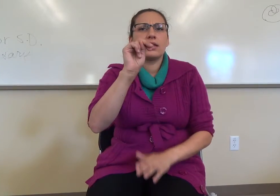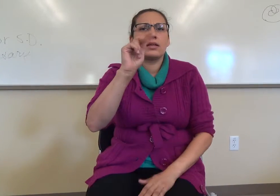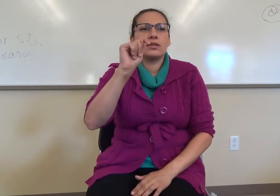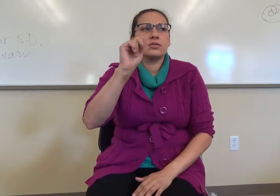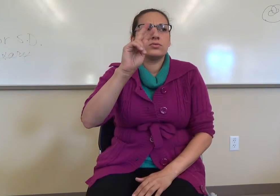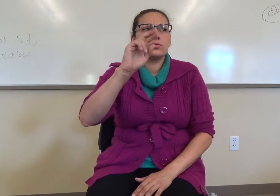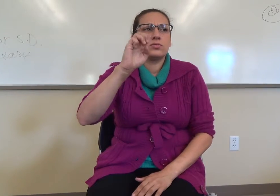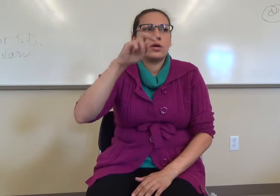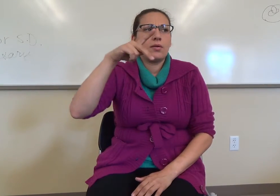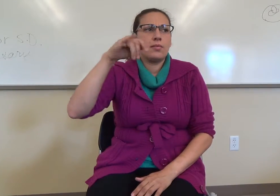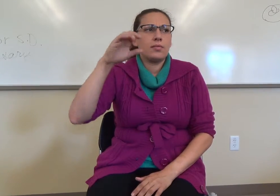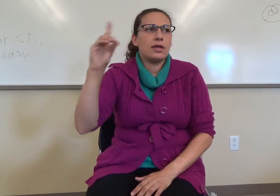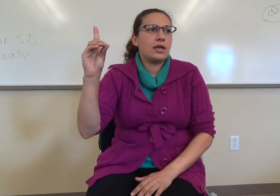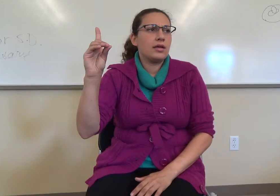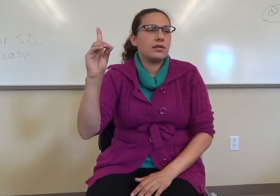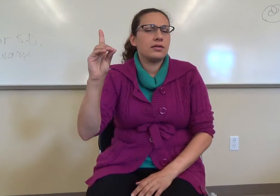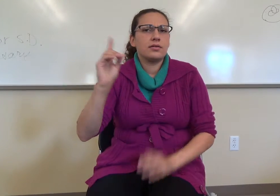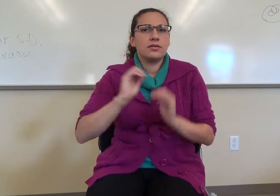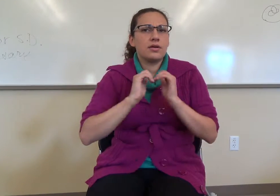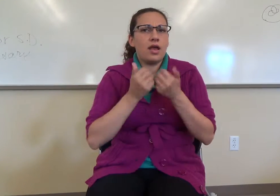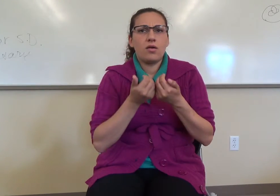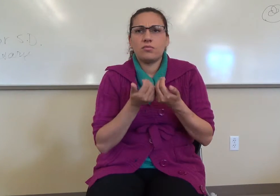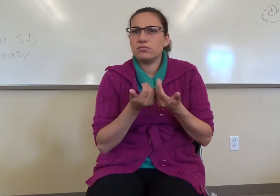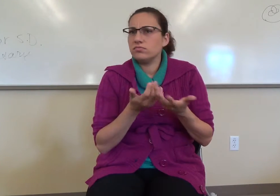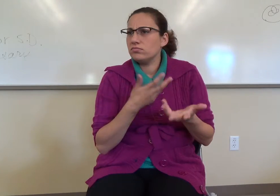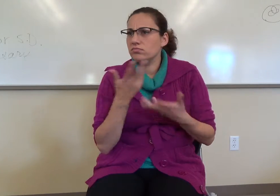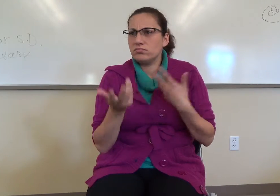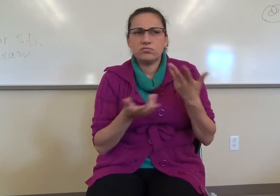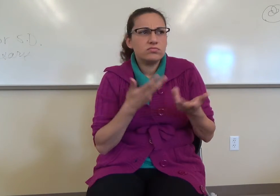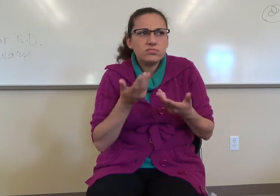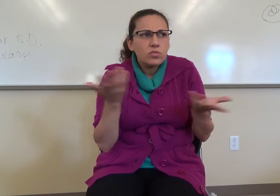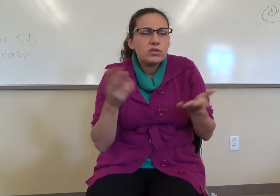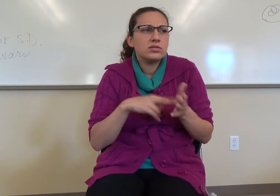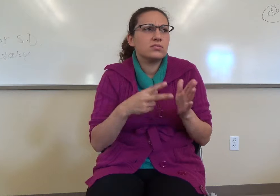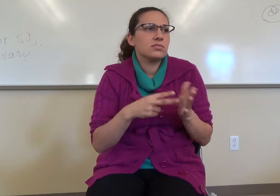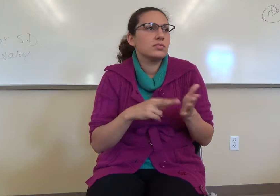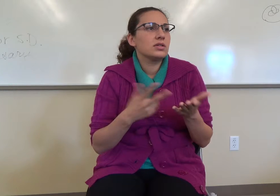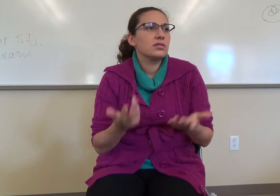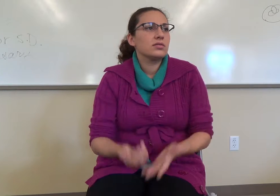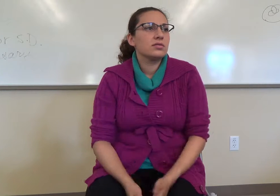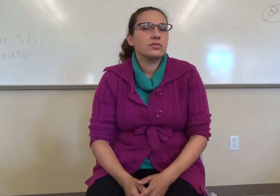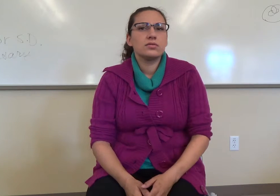That's pronounced intrepid.